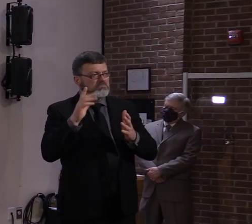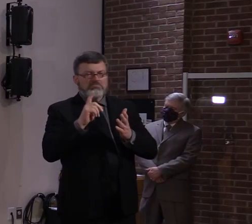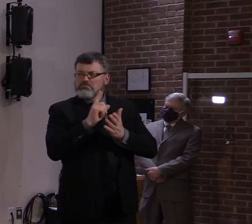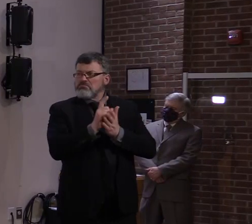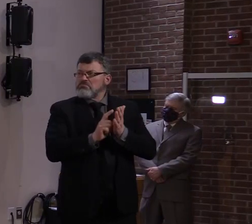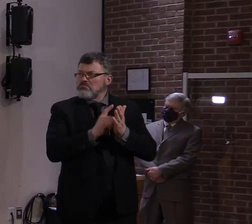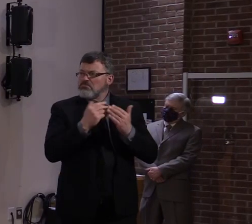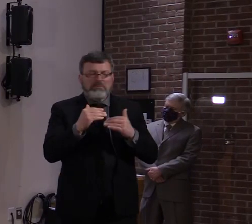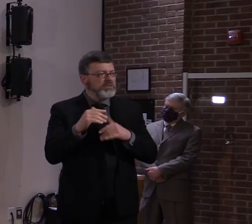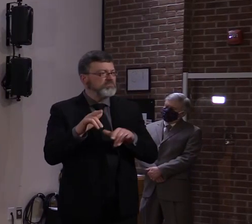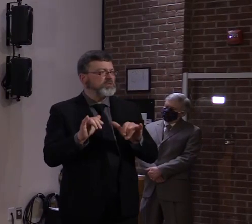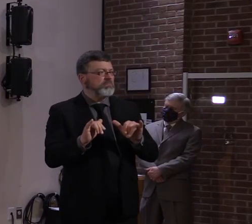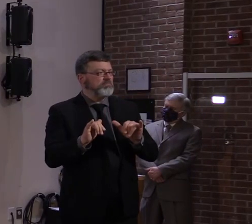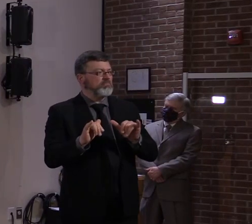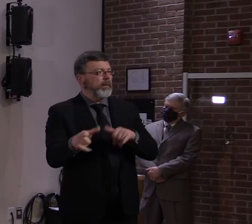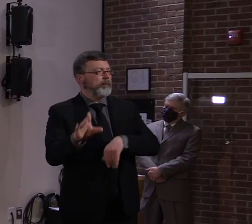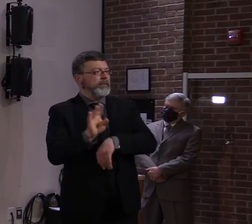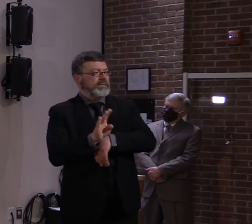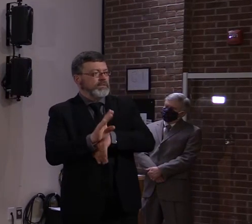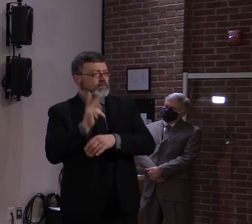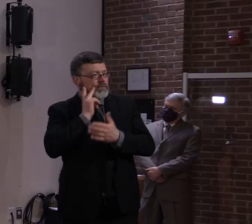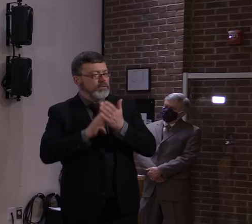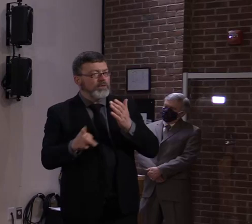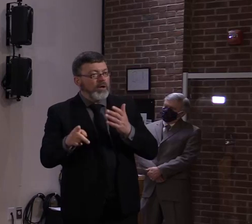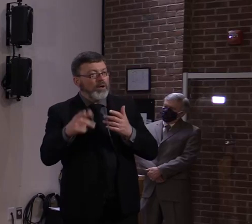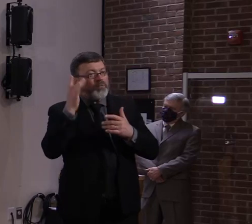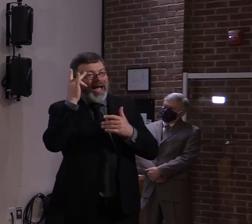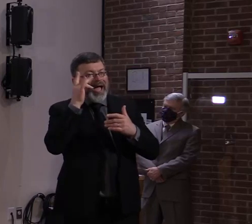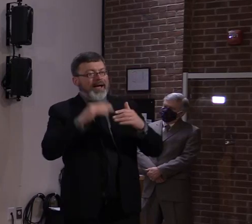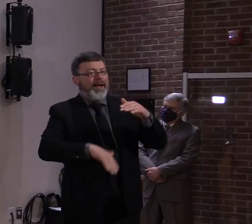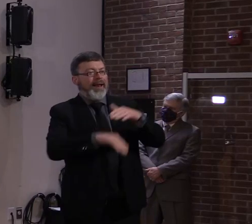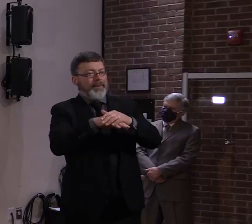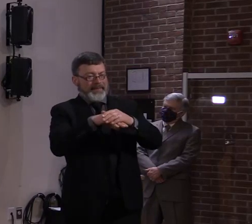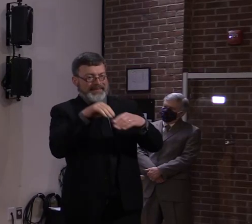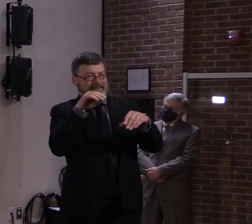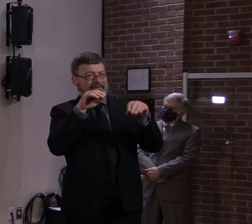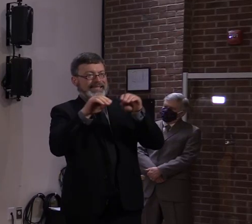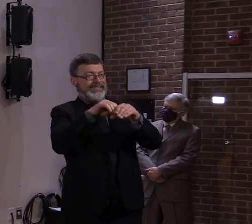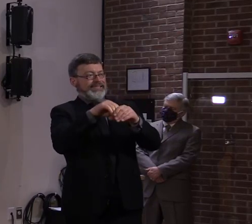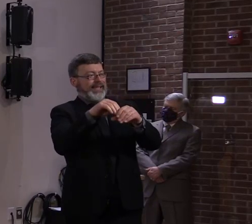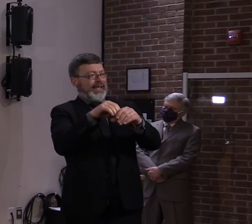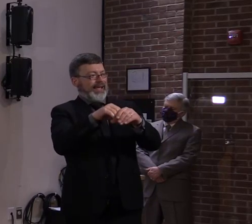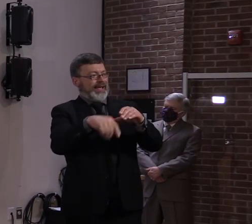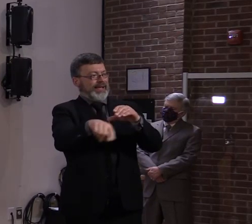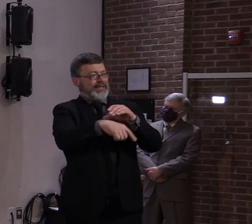And right now, that's 10 p.m. closing, correct? That's correct. For bars and restaurants, it's 10 p.m.